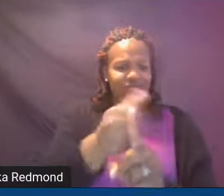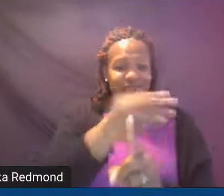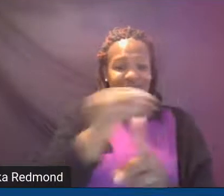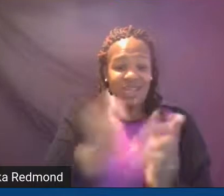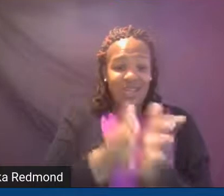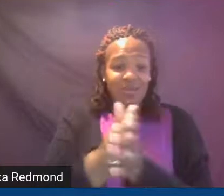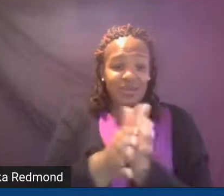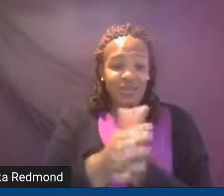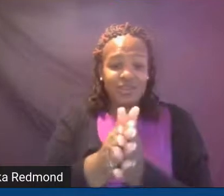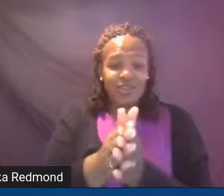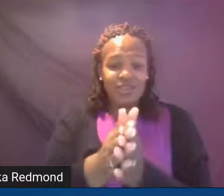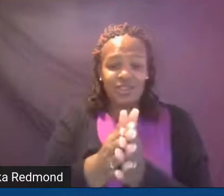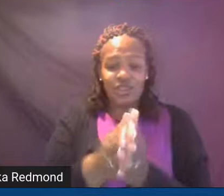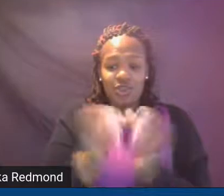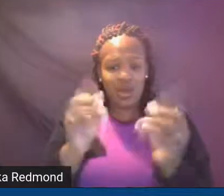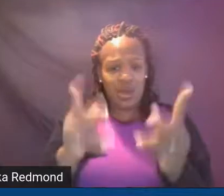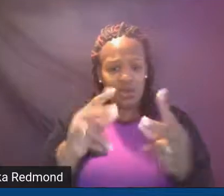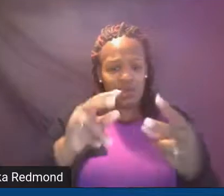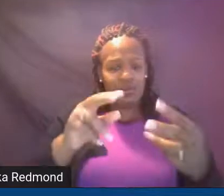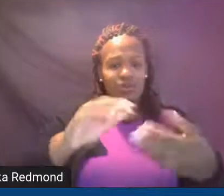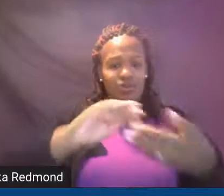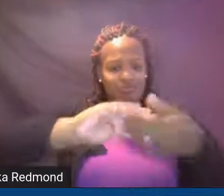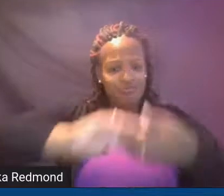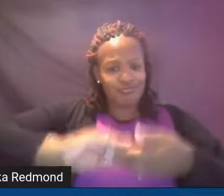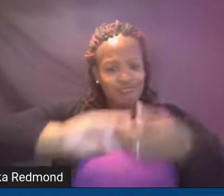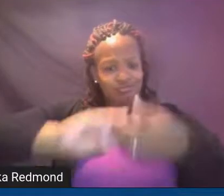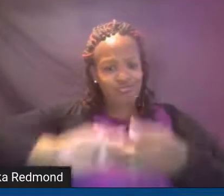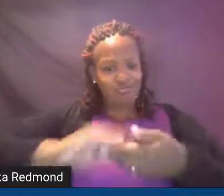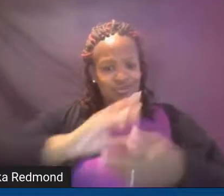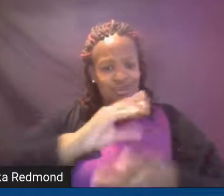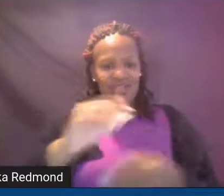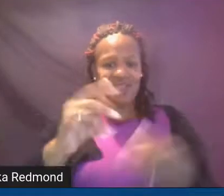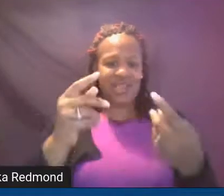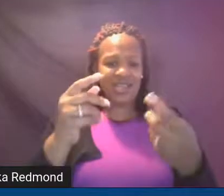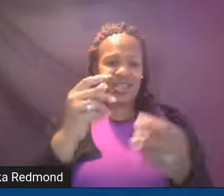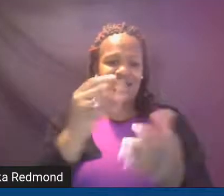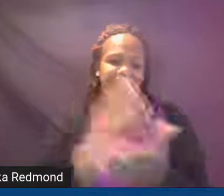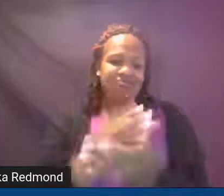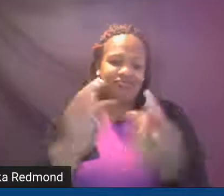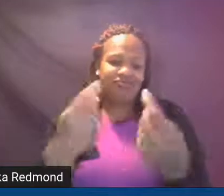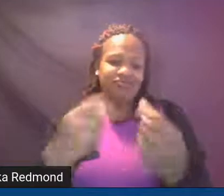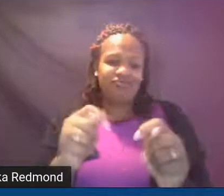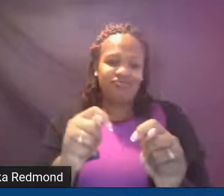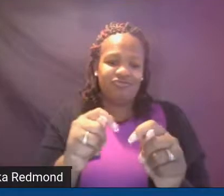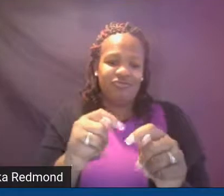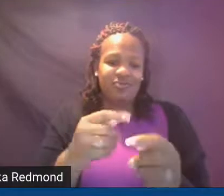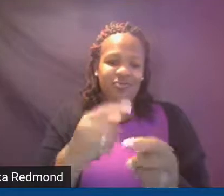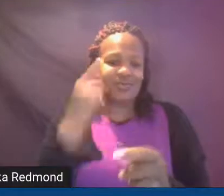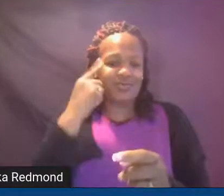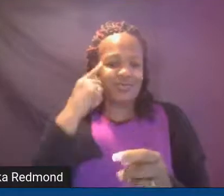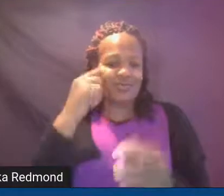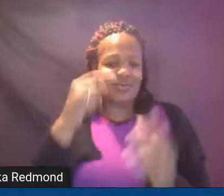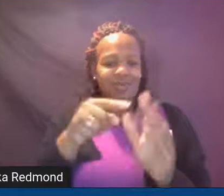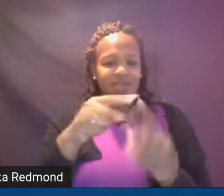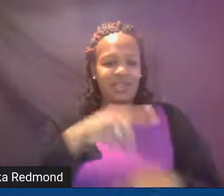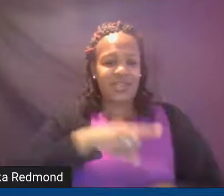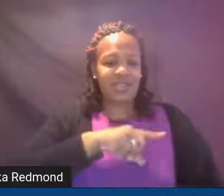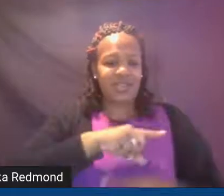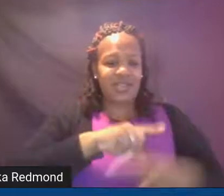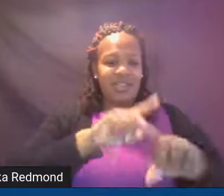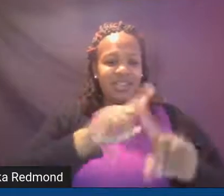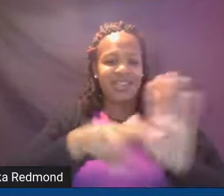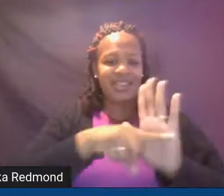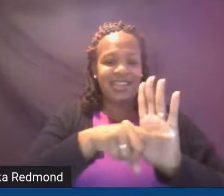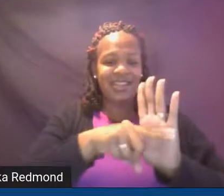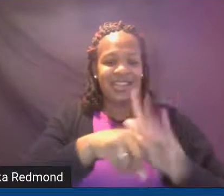opportunities to partner for mutual success as opposed to trying to keep the pie for yourself. Rising tides can lift all boats, expand the pile, the other sorts of things.